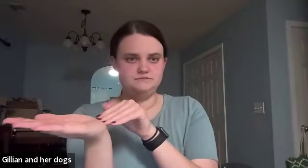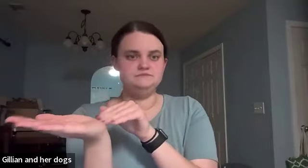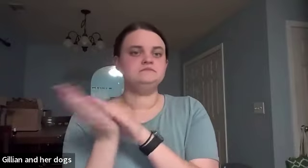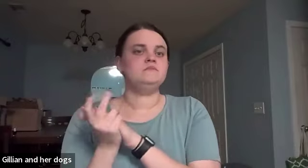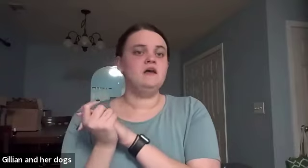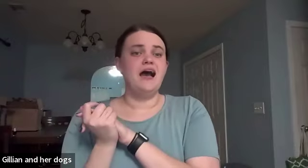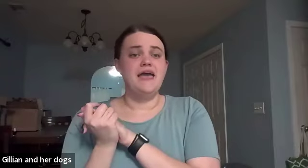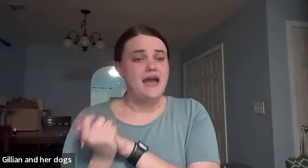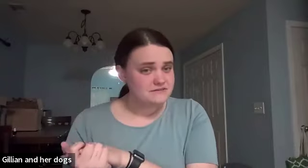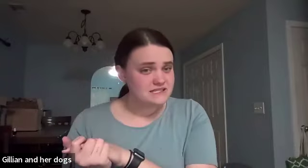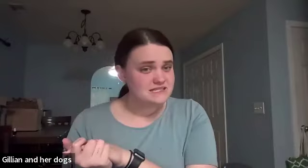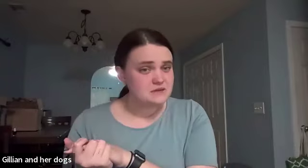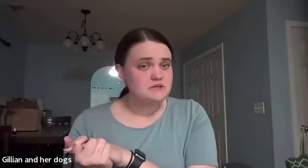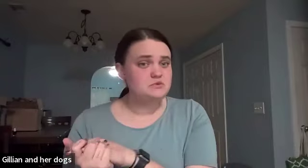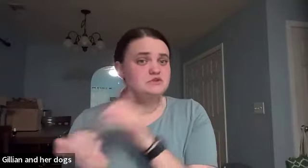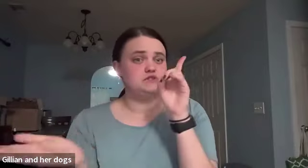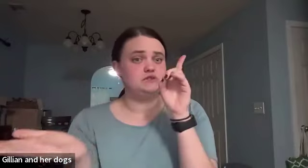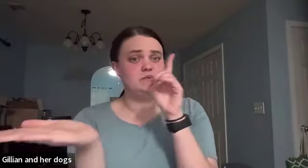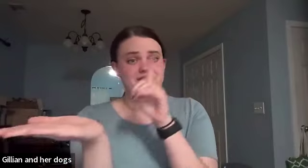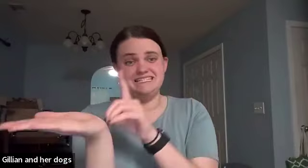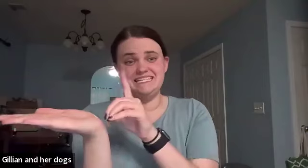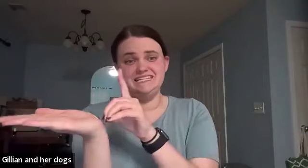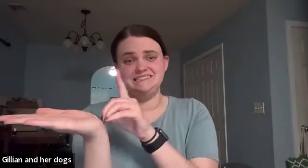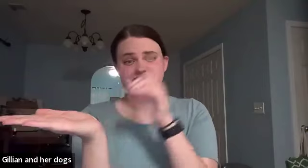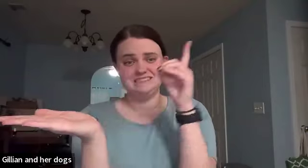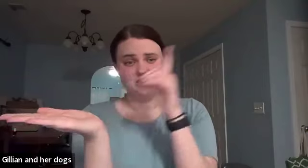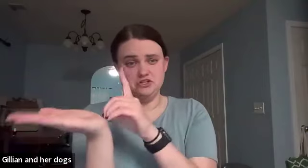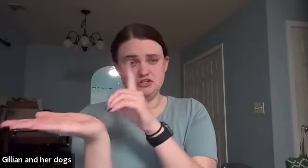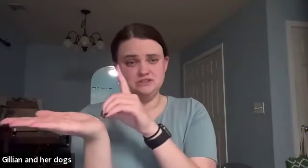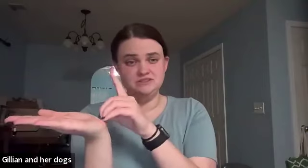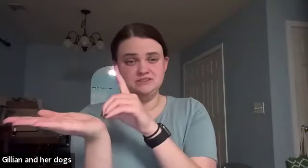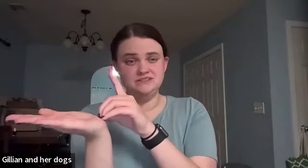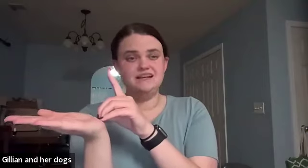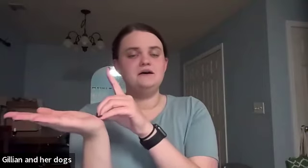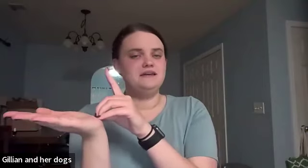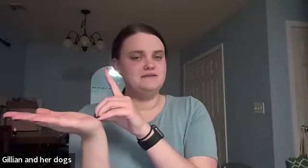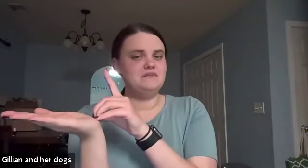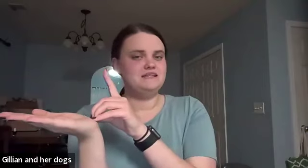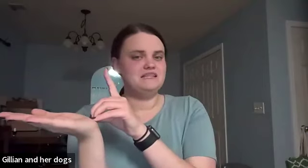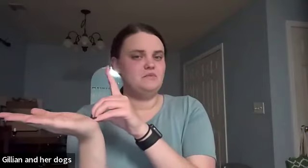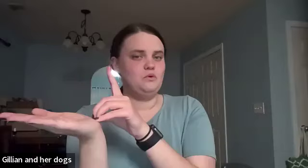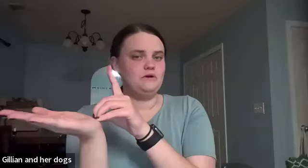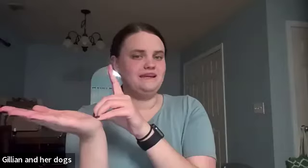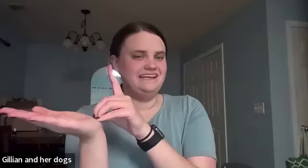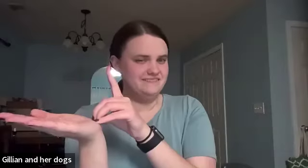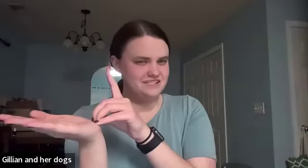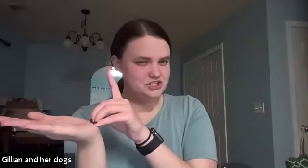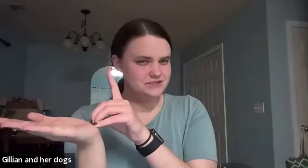doctor. I have seen some people do it with the D, doctor. Again, that is that more English,